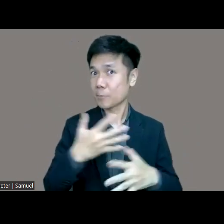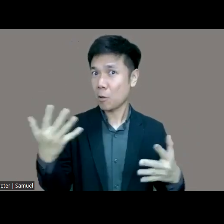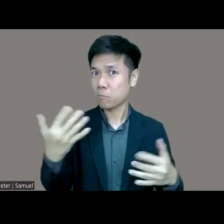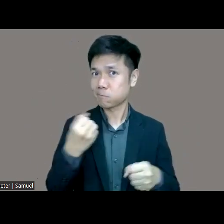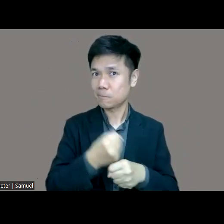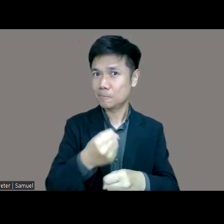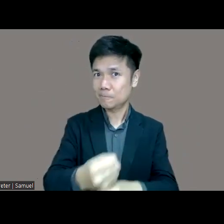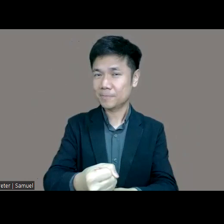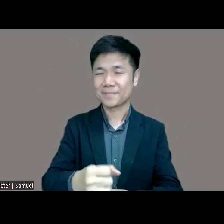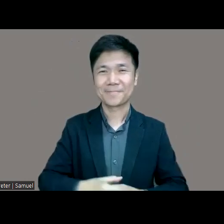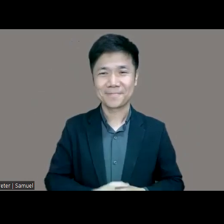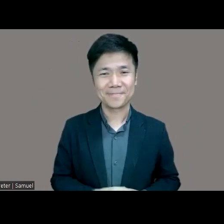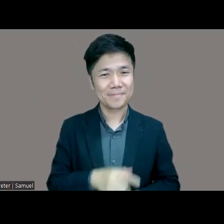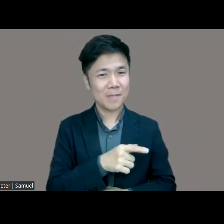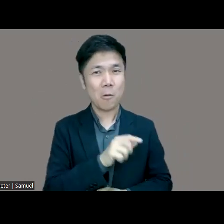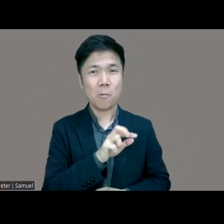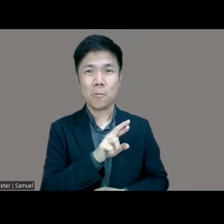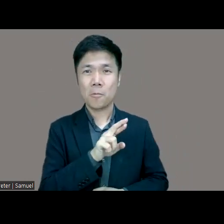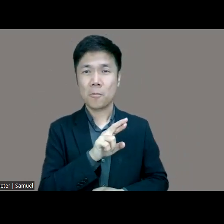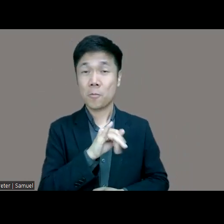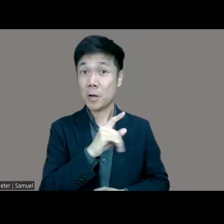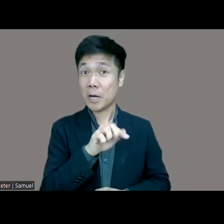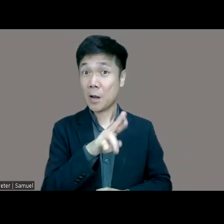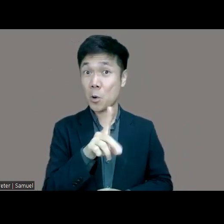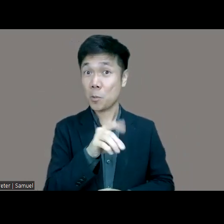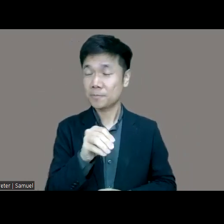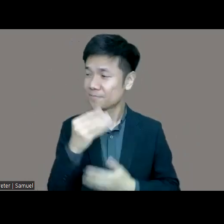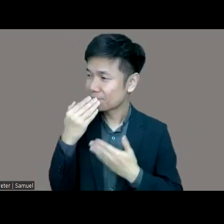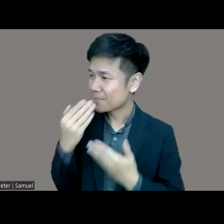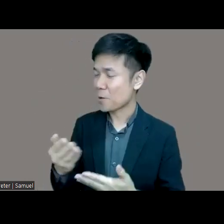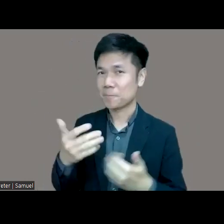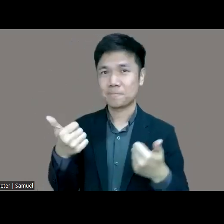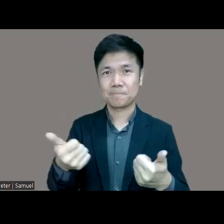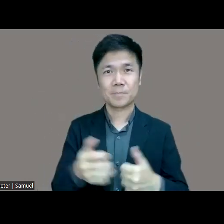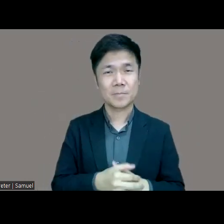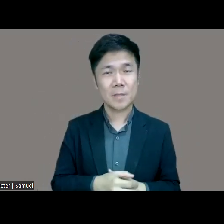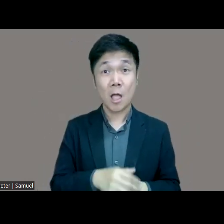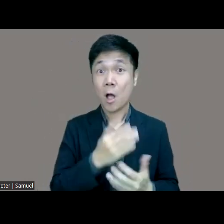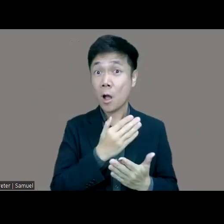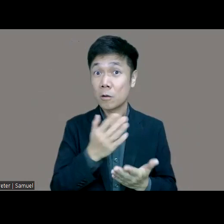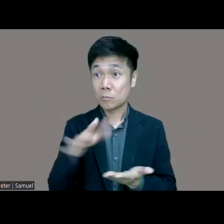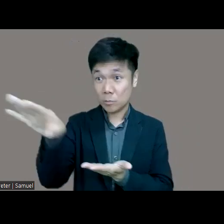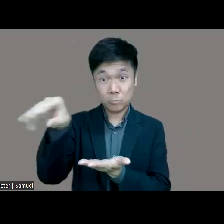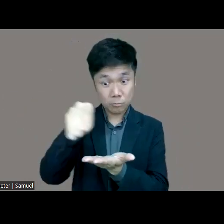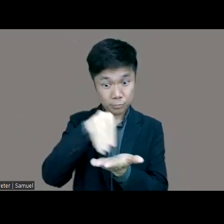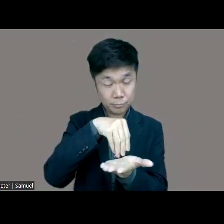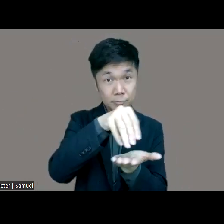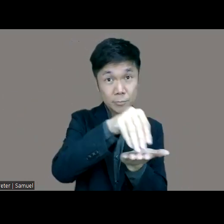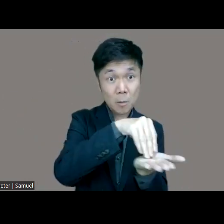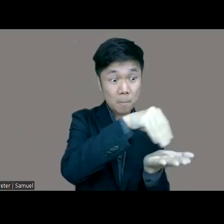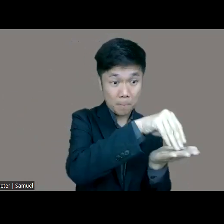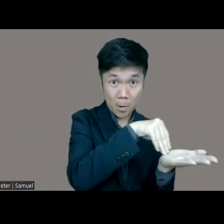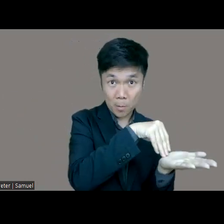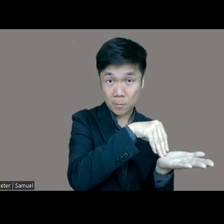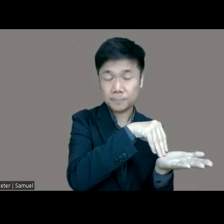Thank you, Elham. So as well as closing, we will transform all these points and the activities that we